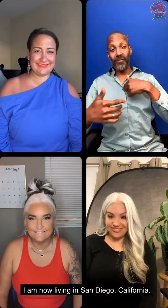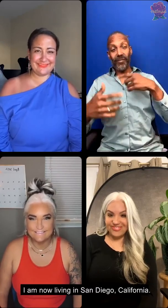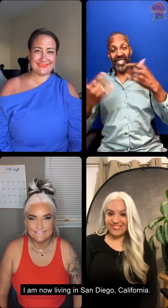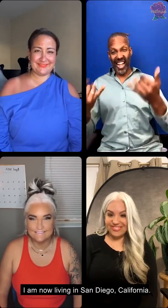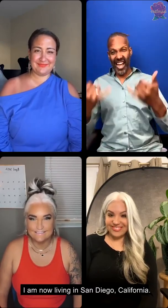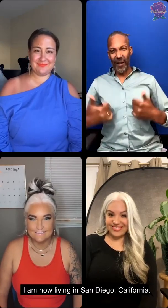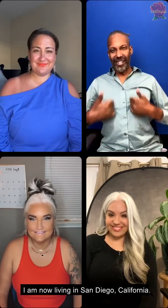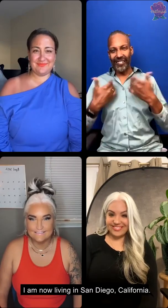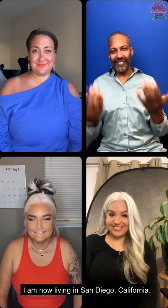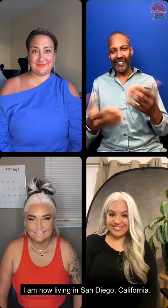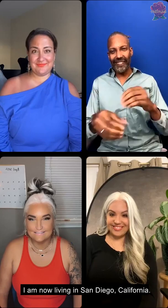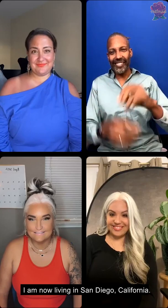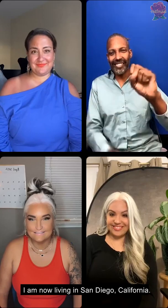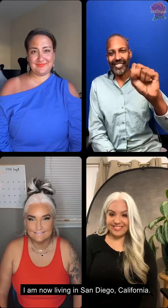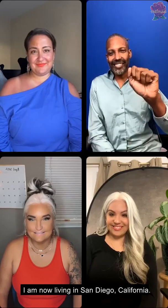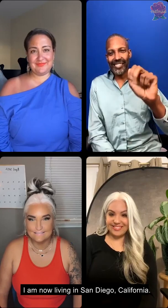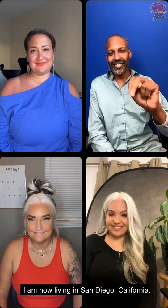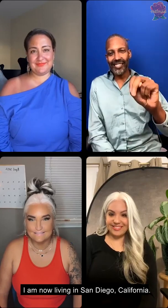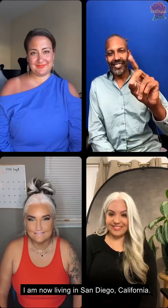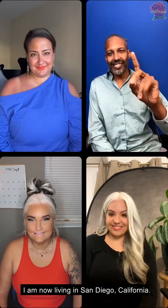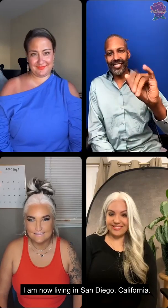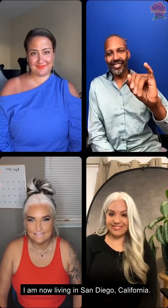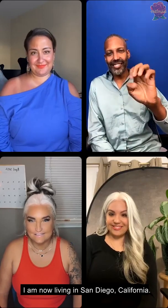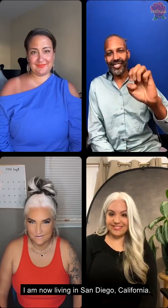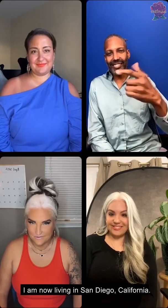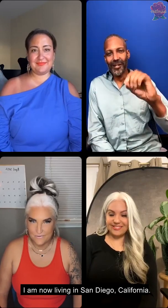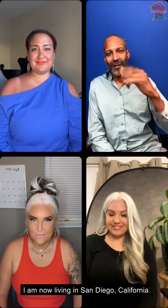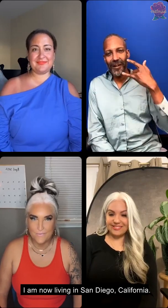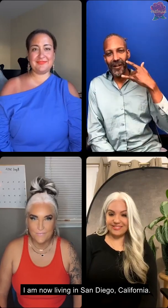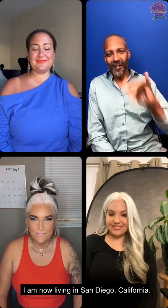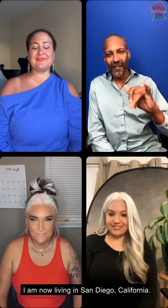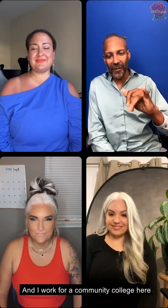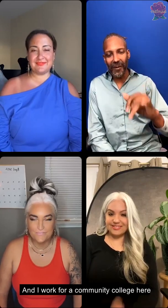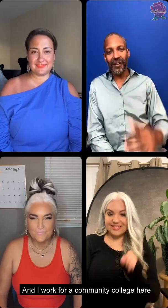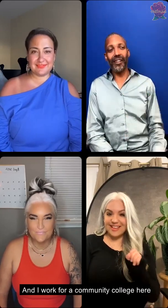I am now living in San Diego, California,